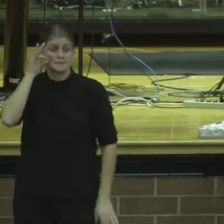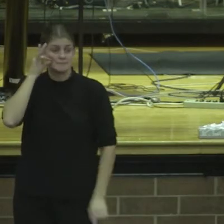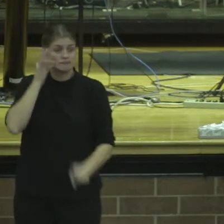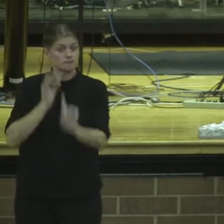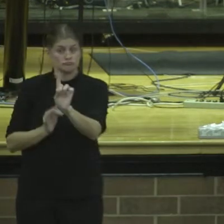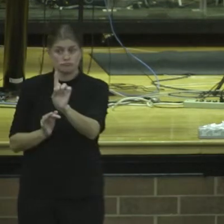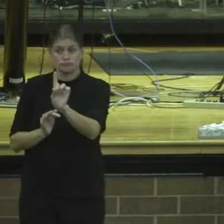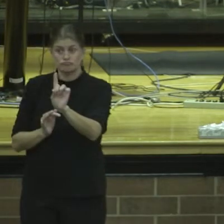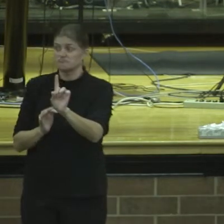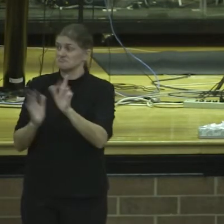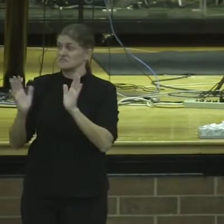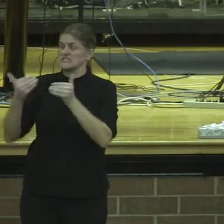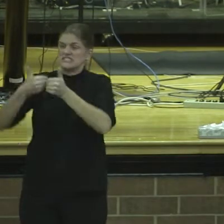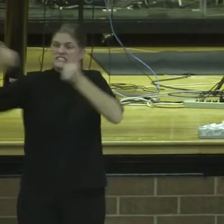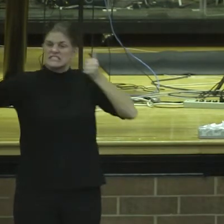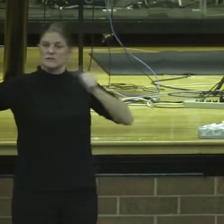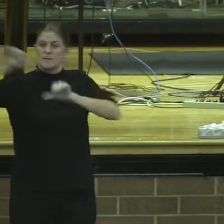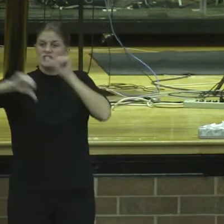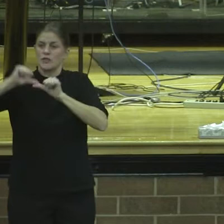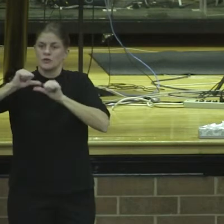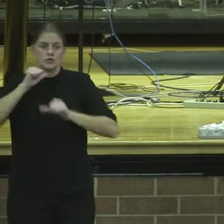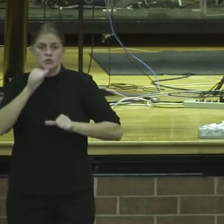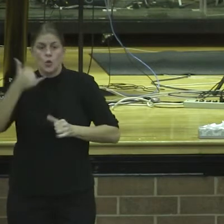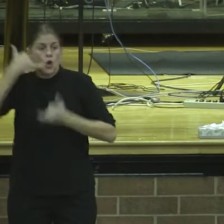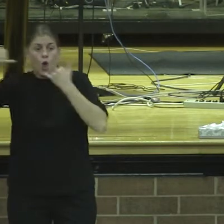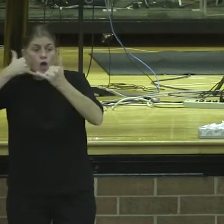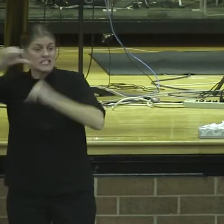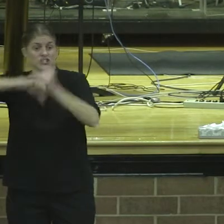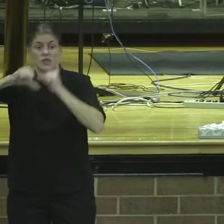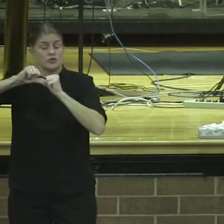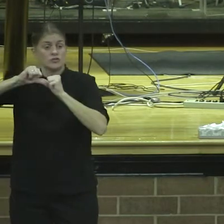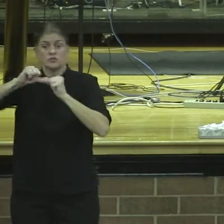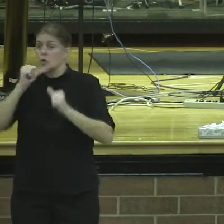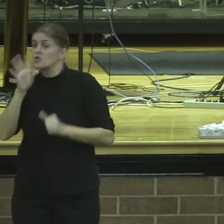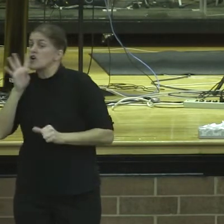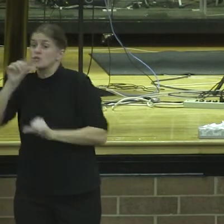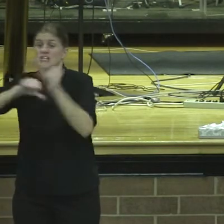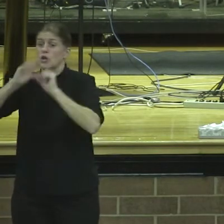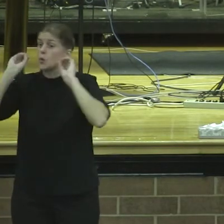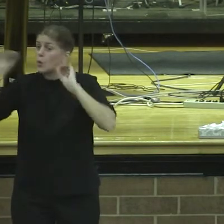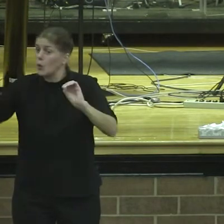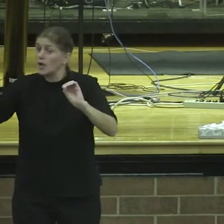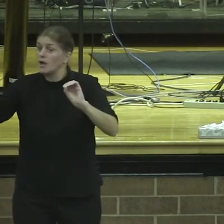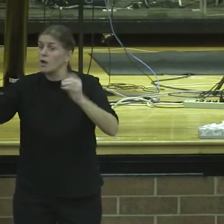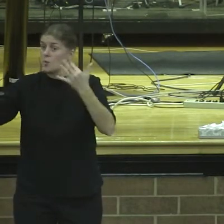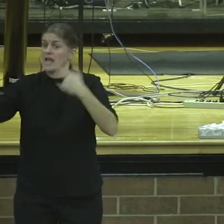goes, fast? I said, let's fast each other. Let's not talk to each other. Let's not call and do our Bible study. We'll read, and we'll talk about it when we get